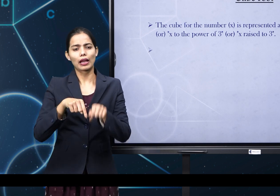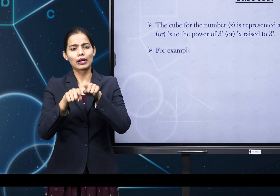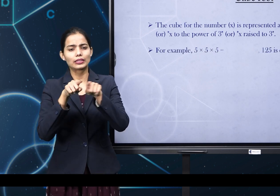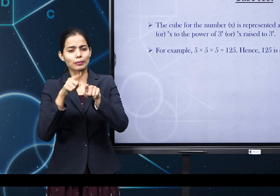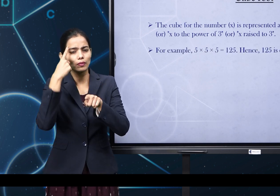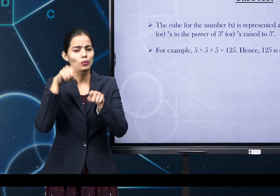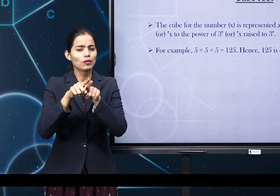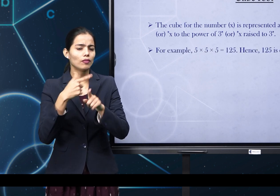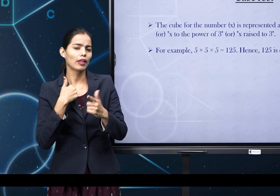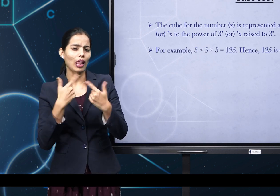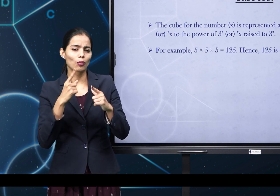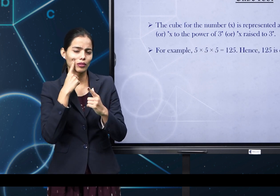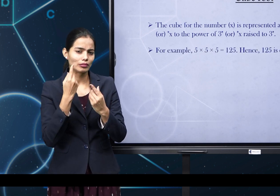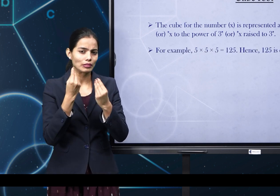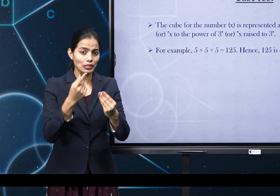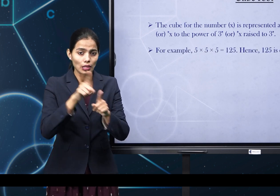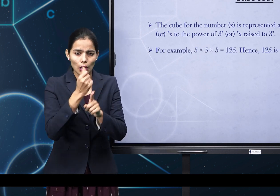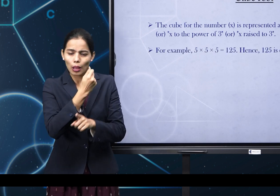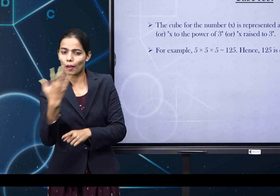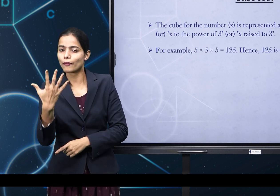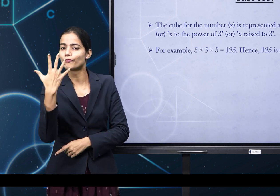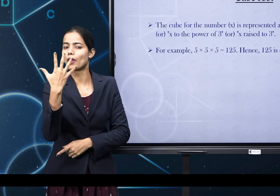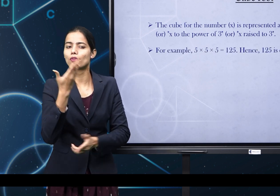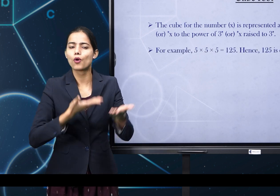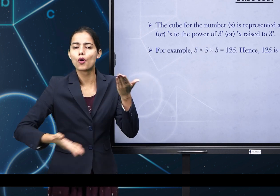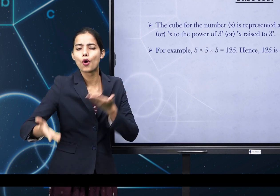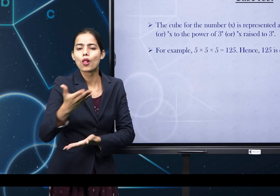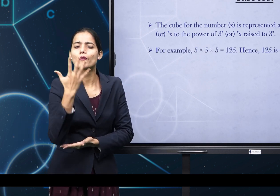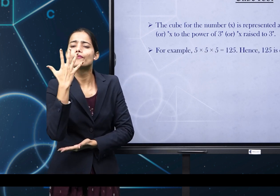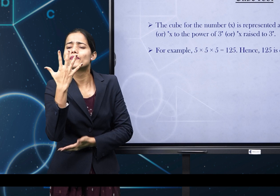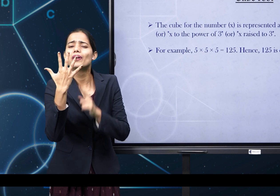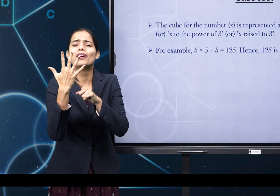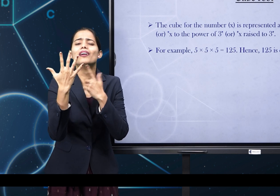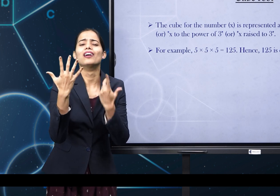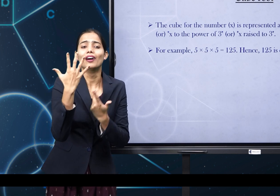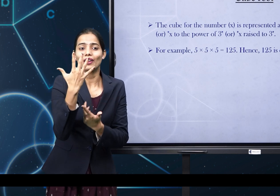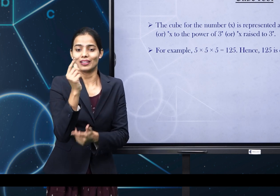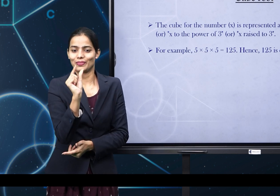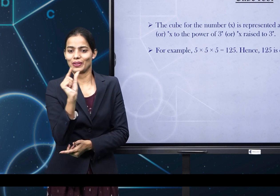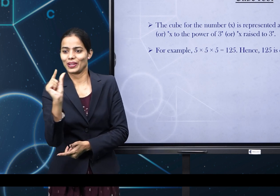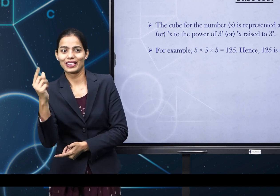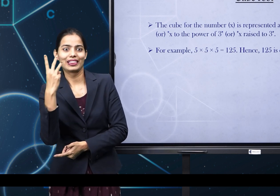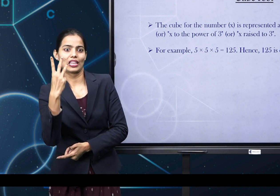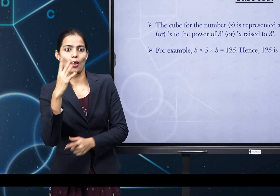For example, let's take the number 5. We know that 5 into 5 into 5 is equal